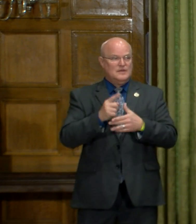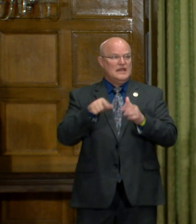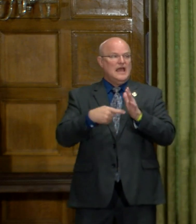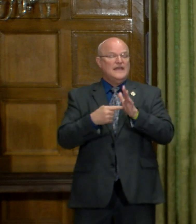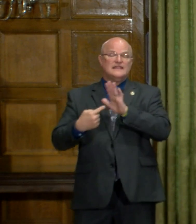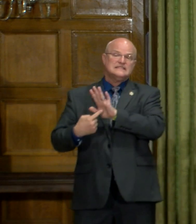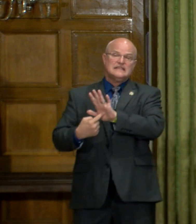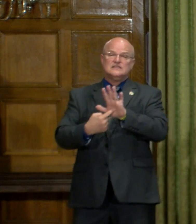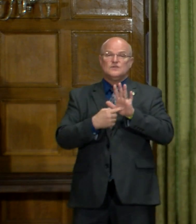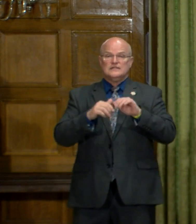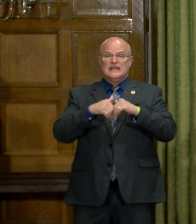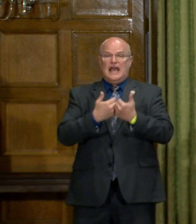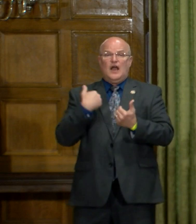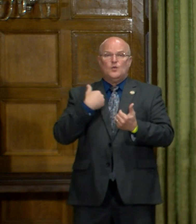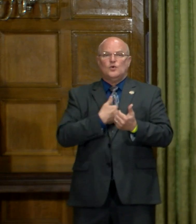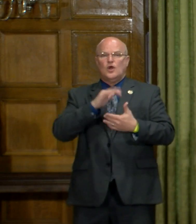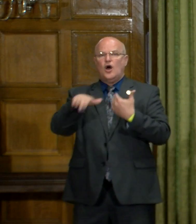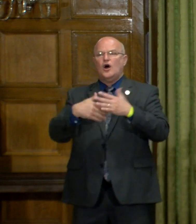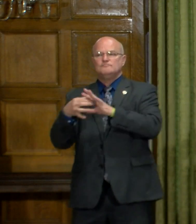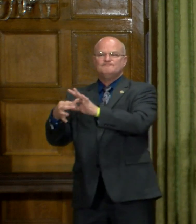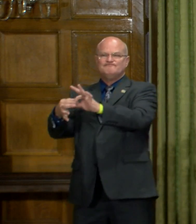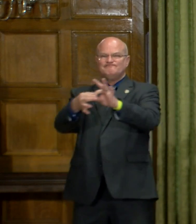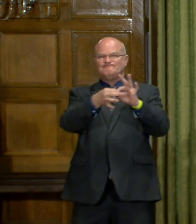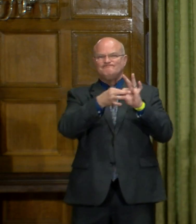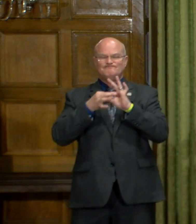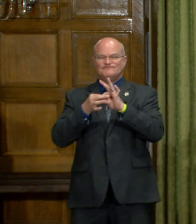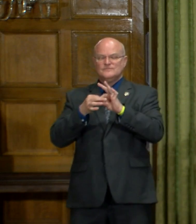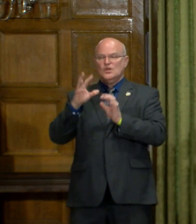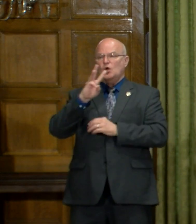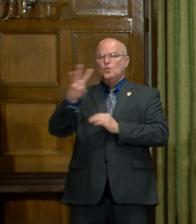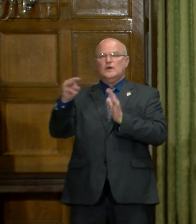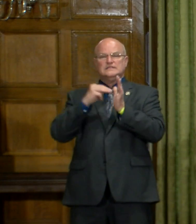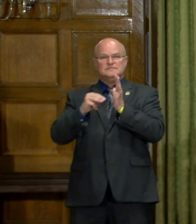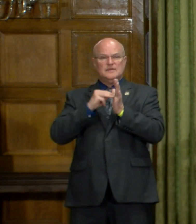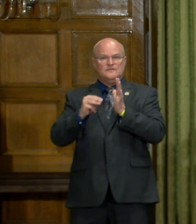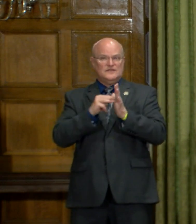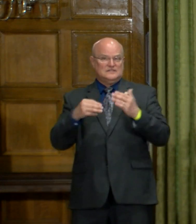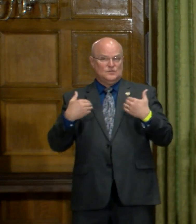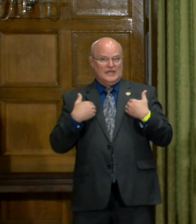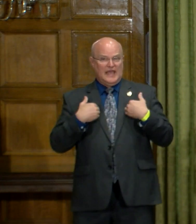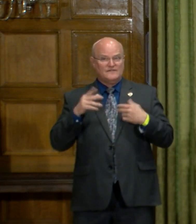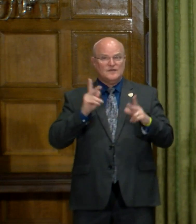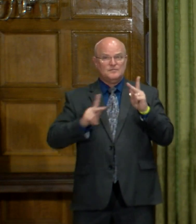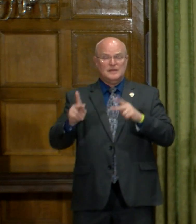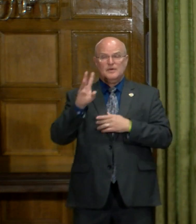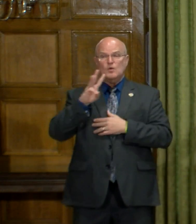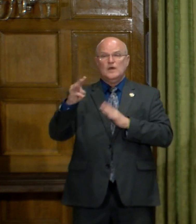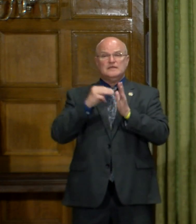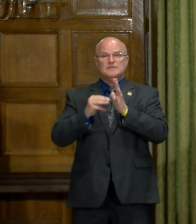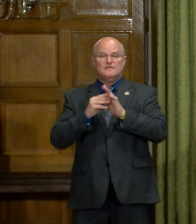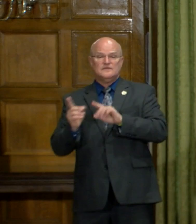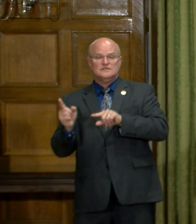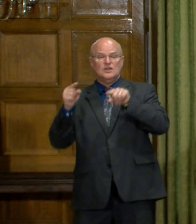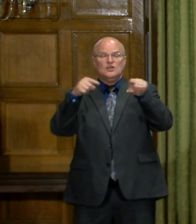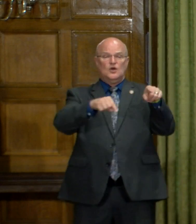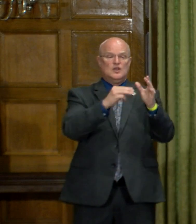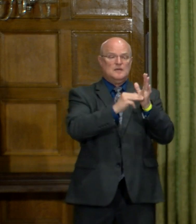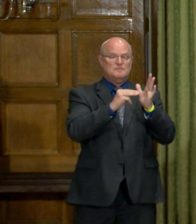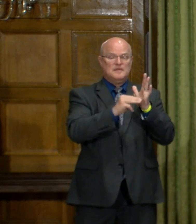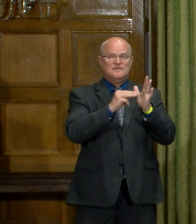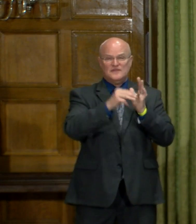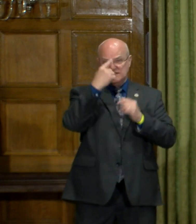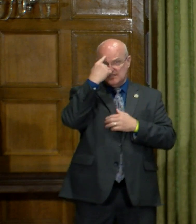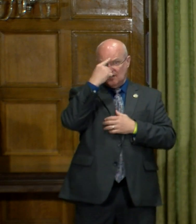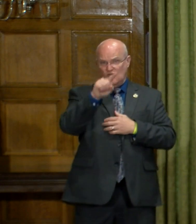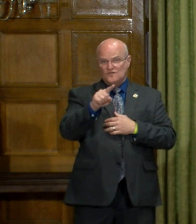this illustrates how we're all connected. In West Memphis, we have people in West Memphis that go to Memphis,